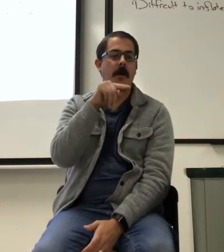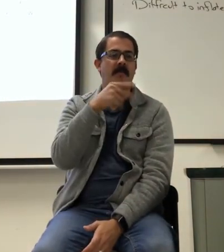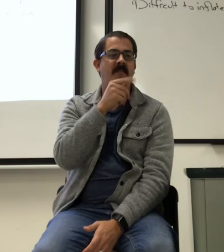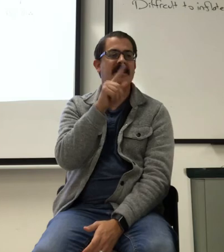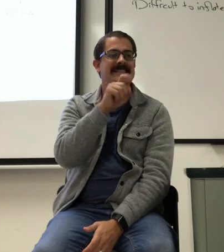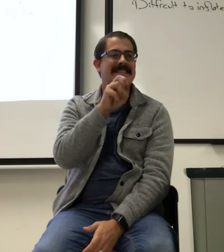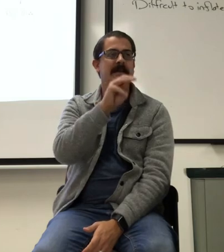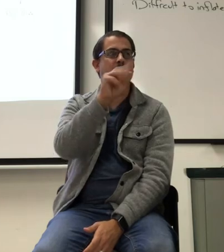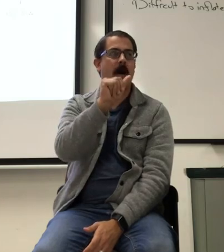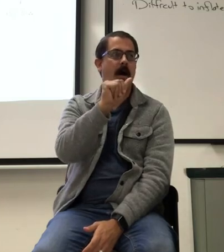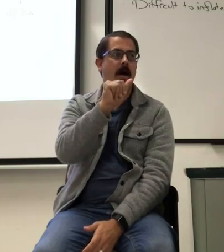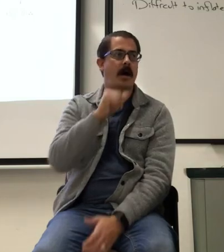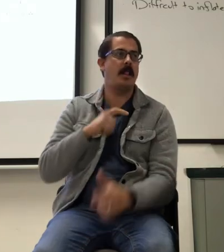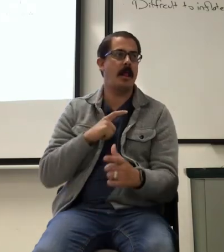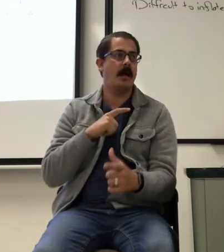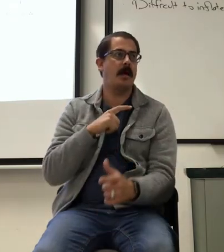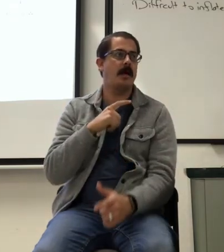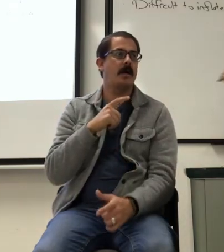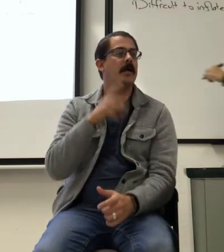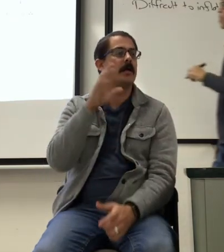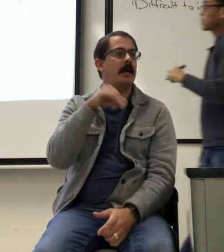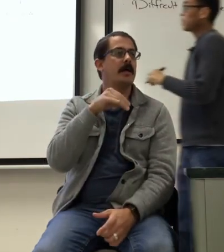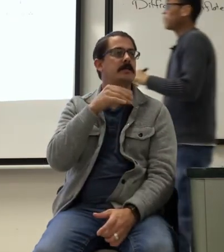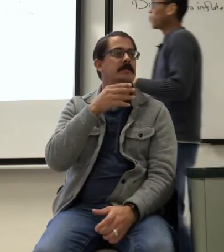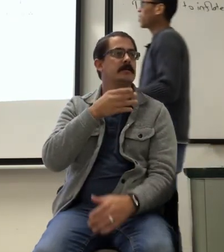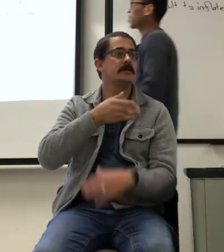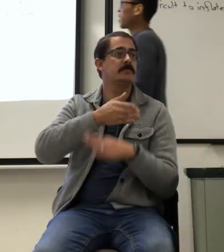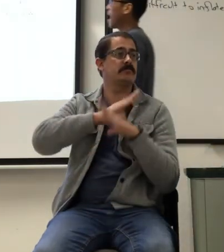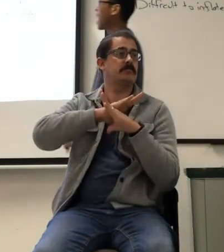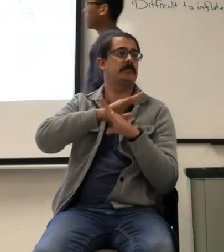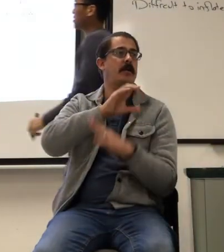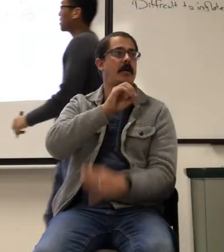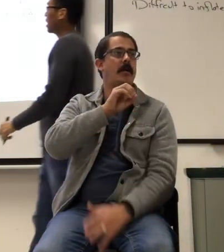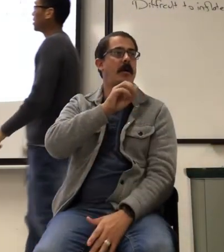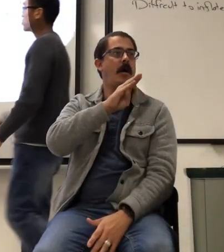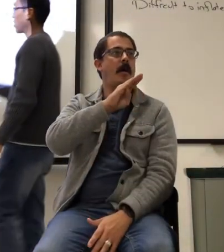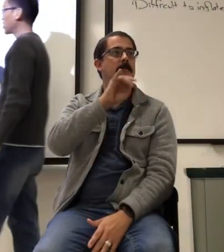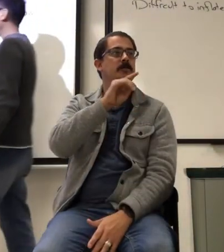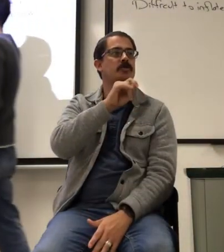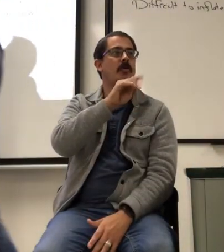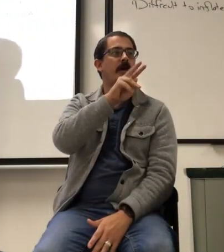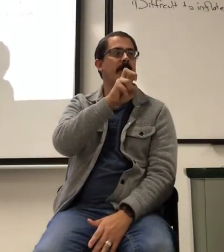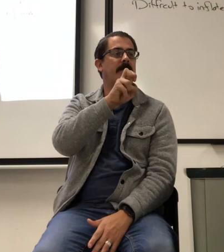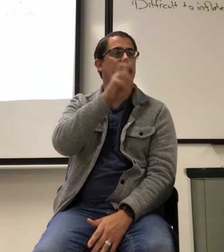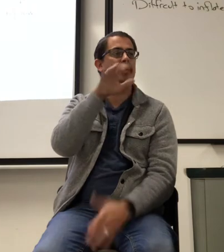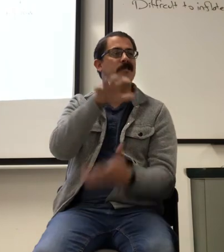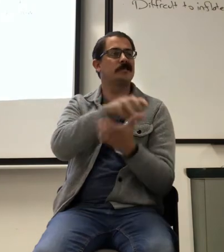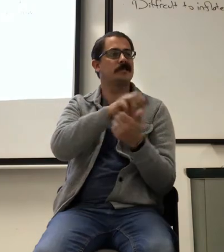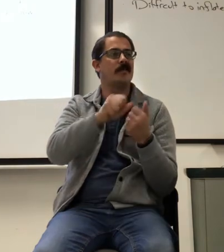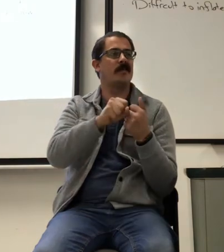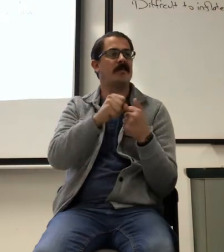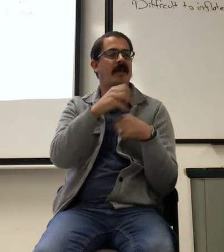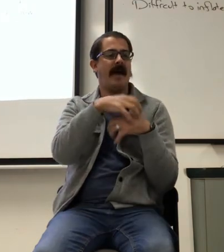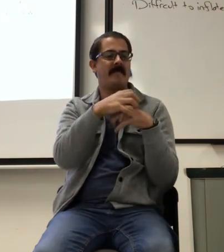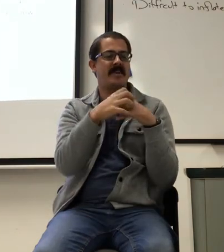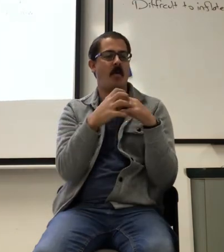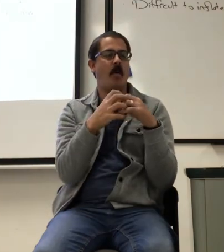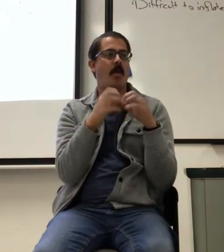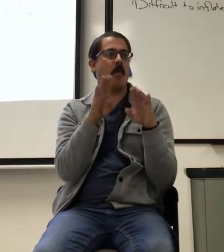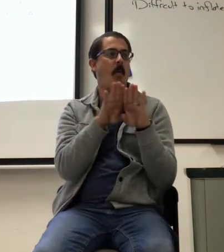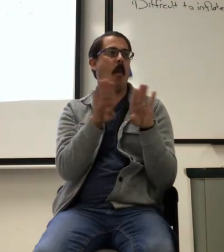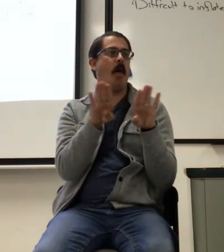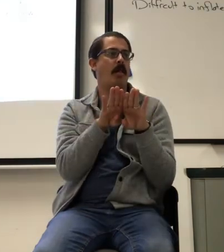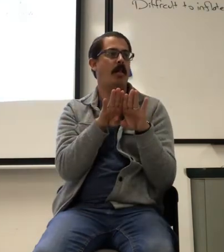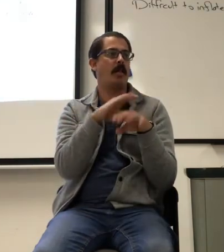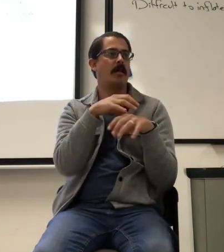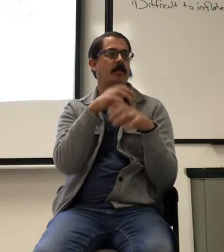Emphysema lung is considered obstructive. What you're gonna have is a destruction of the alveolar walls. And so